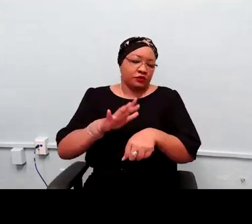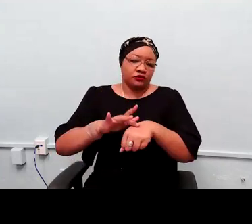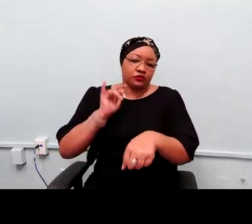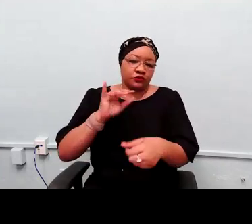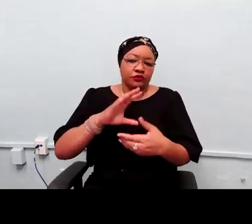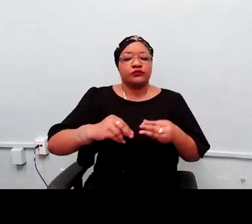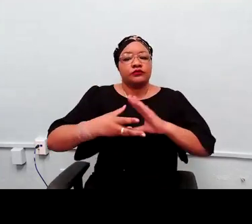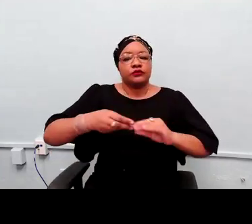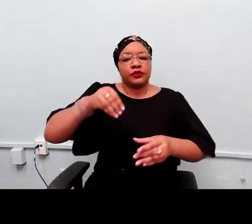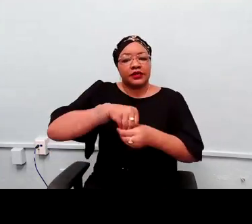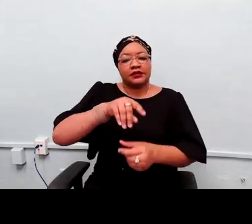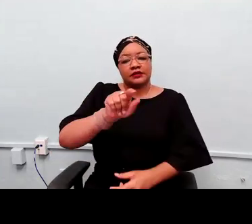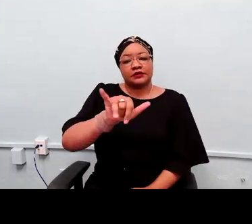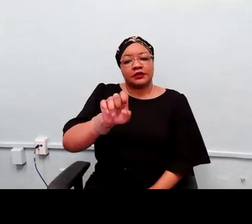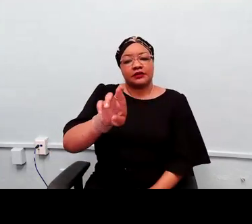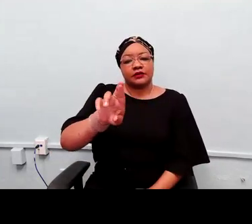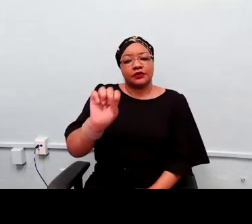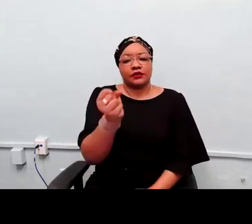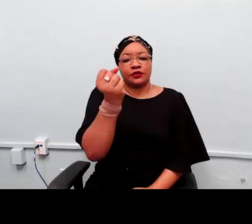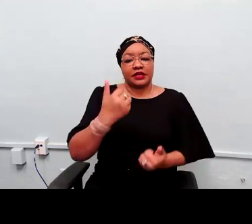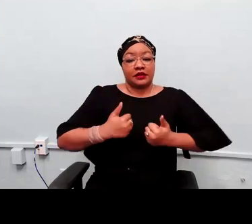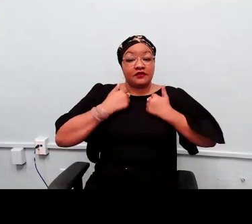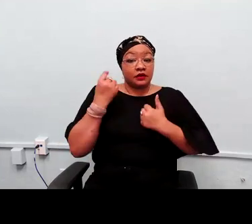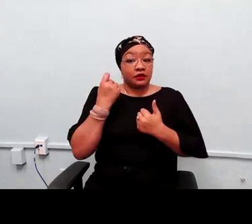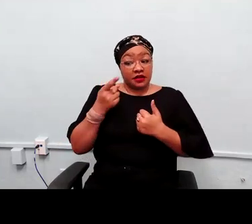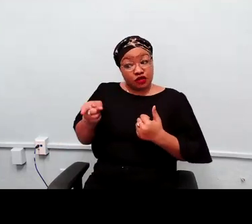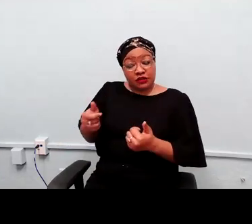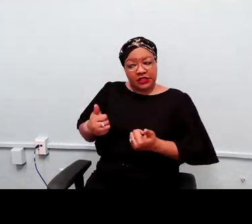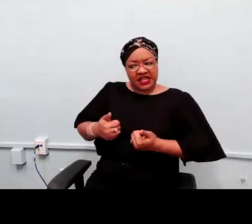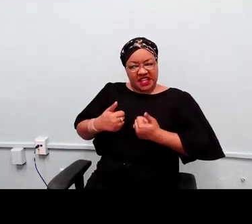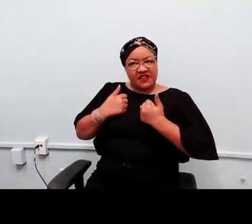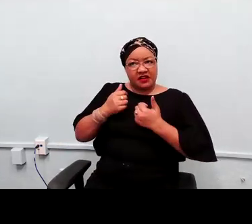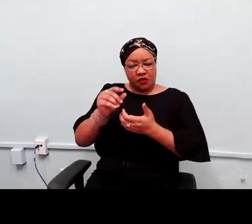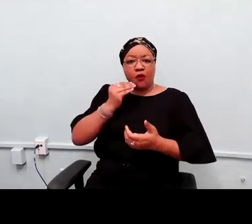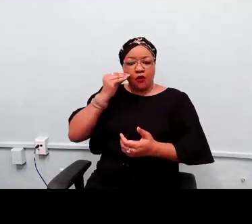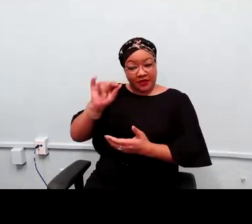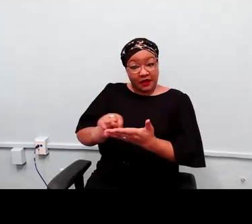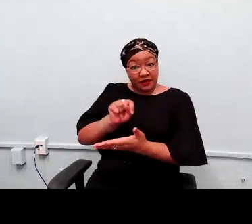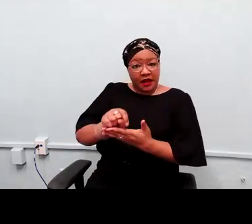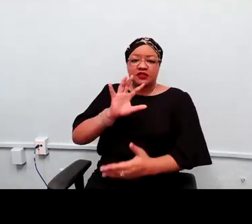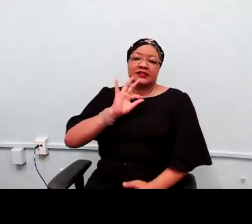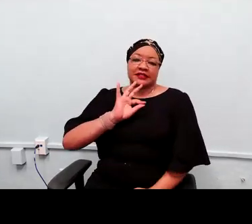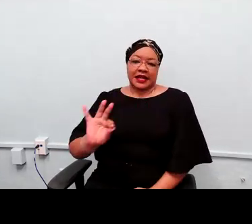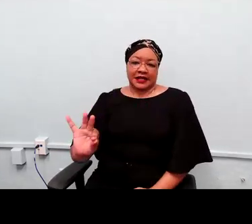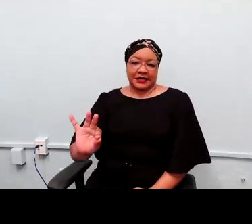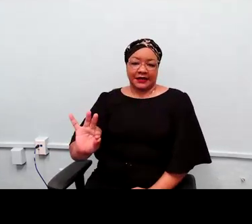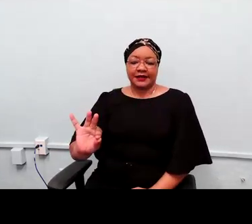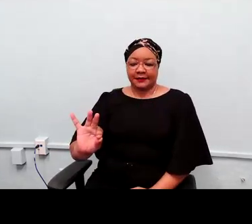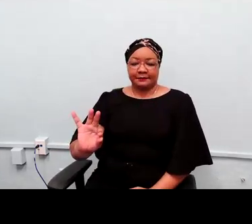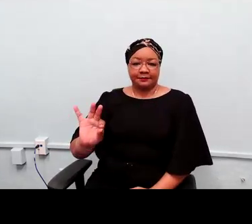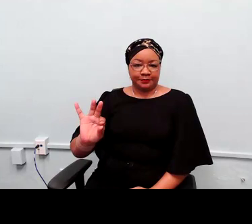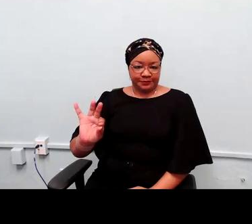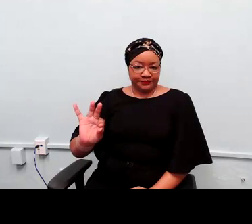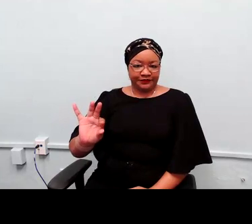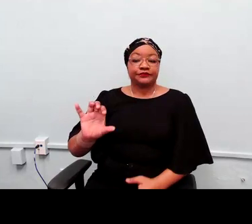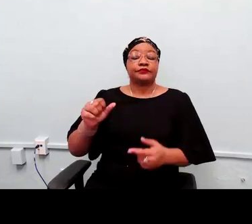Taylor's life. And here she's living at home. She's a 9-year-old. And when